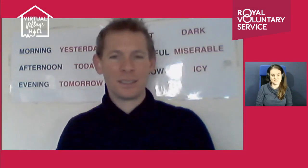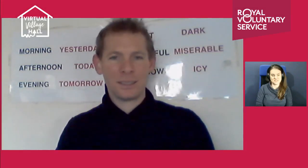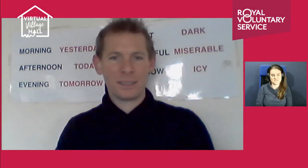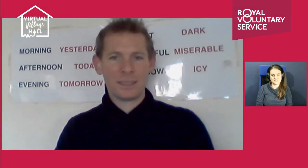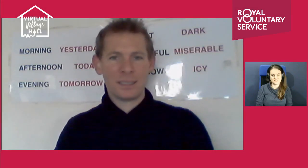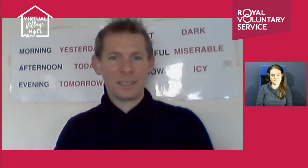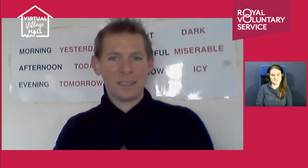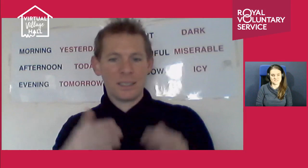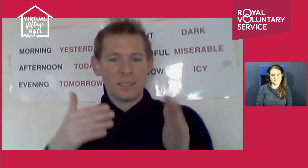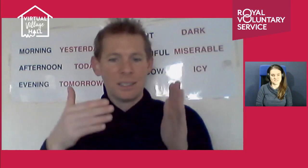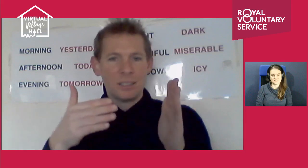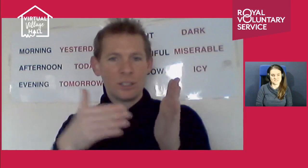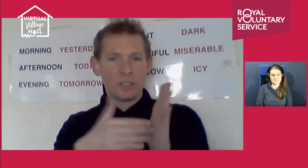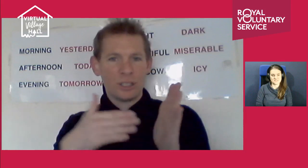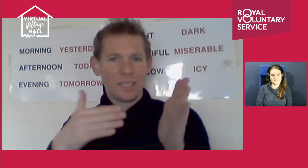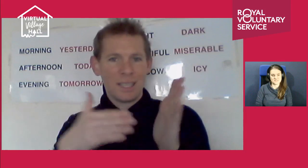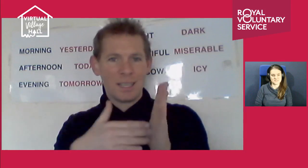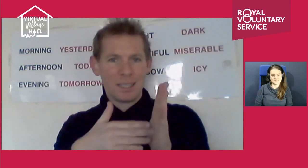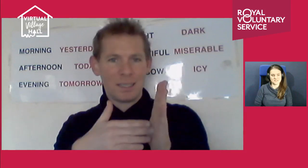Yesterday.